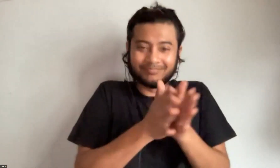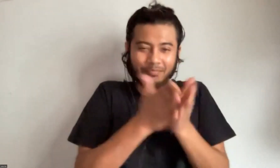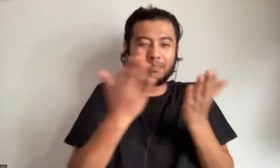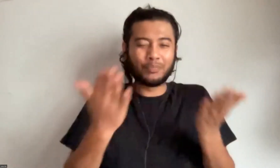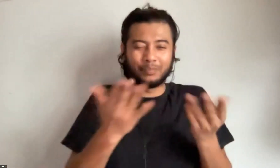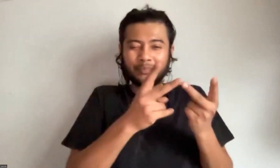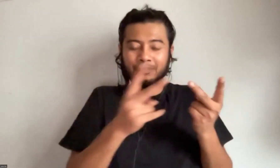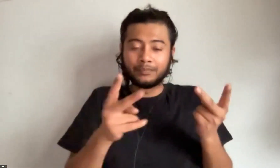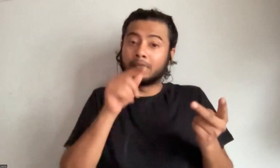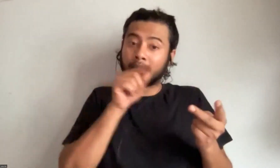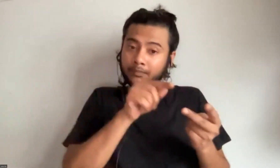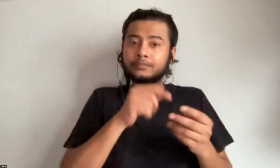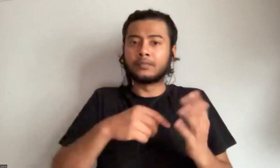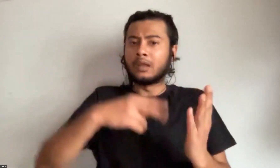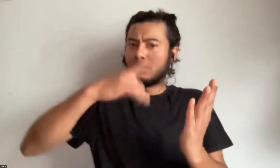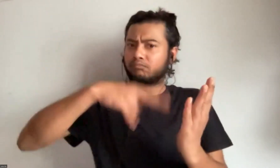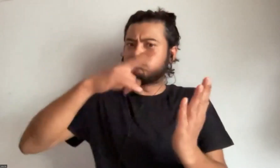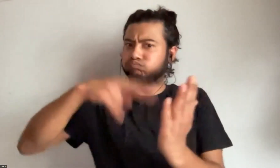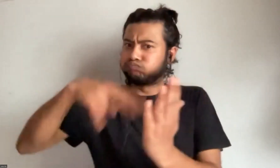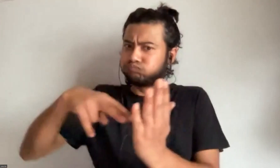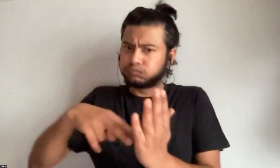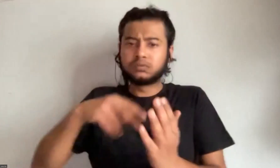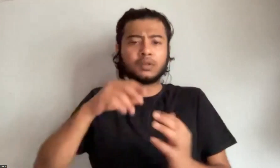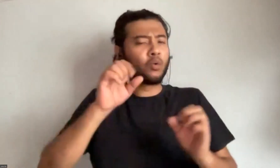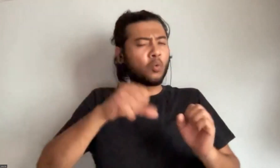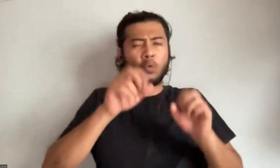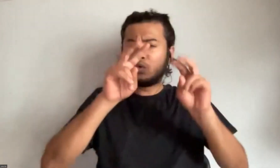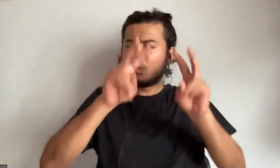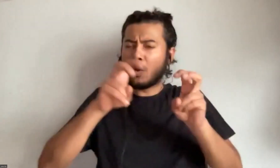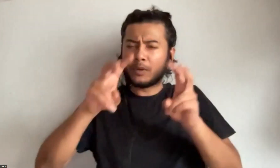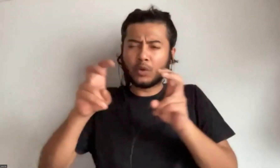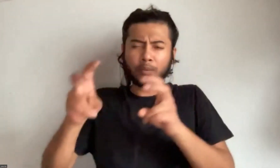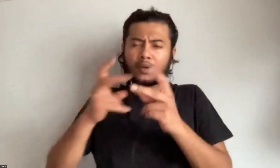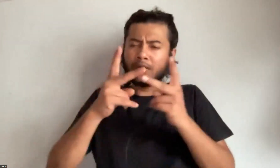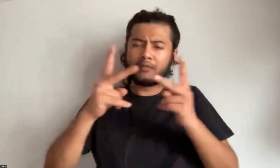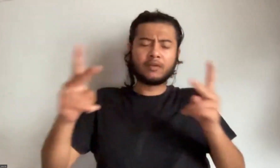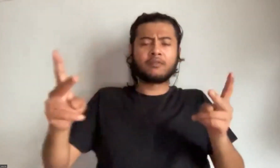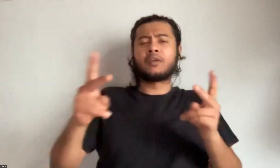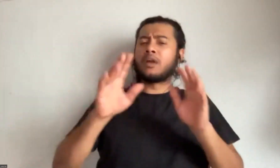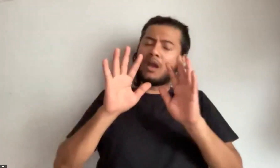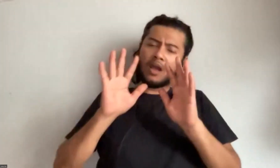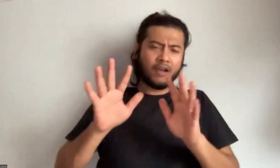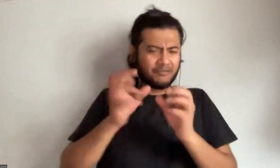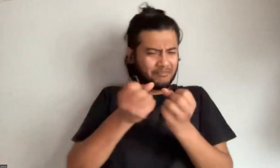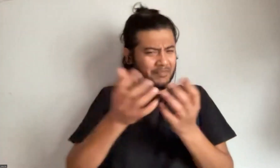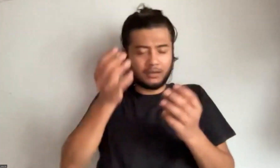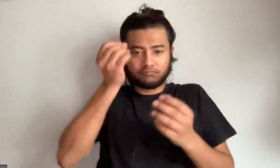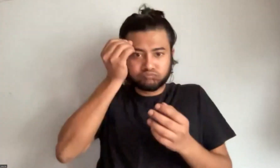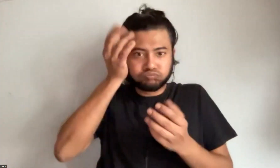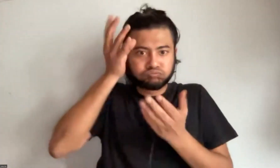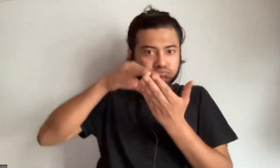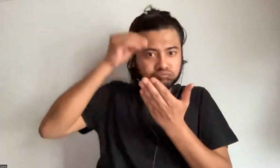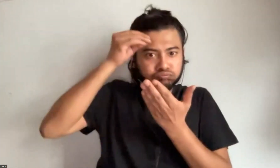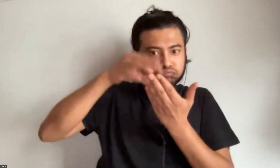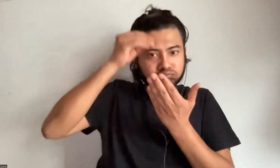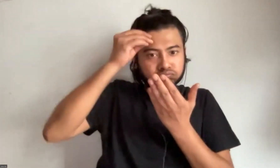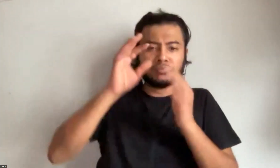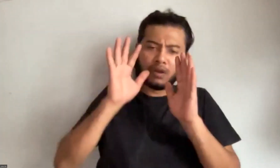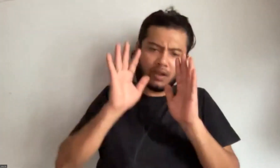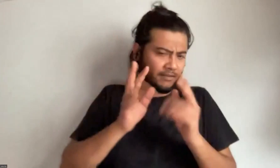mean, of course, they give a lot of knowledge, but there is one thing which is very important, which all the scriptures talk, and that is